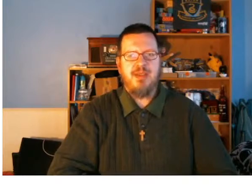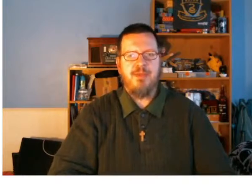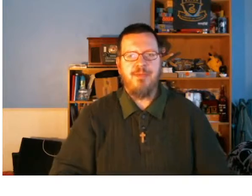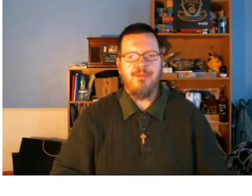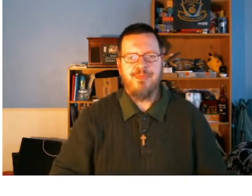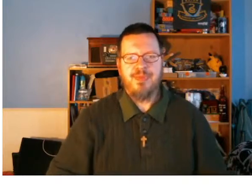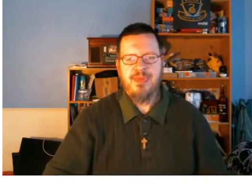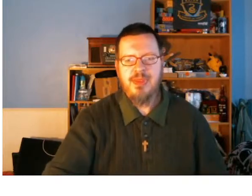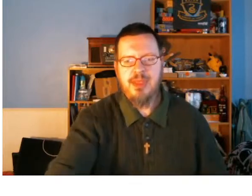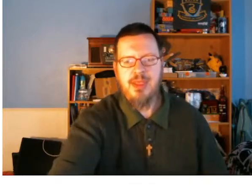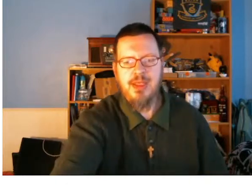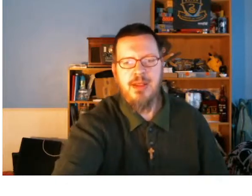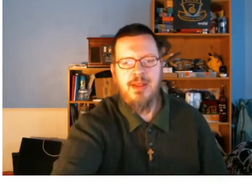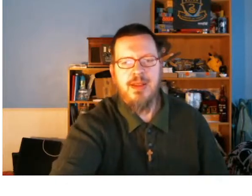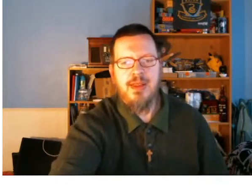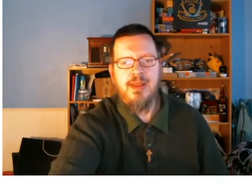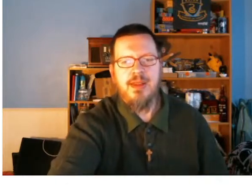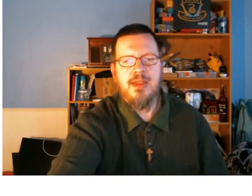hand.